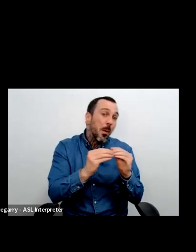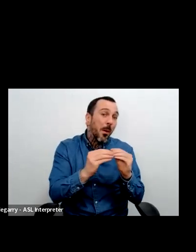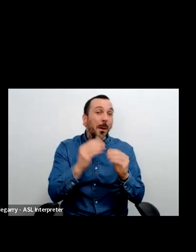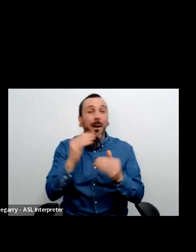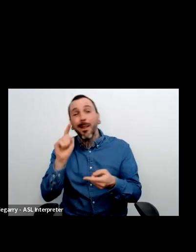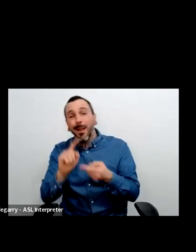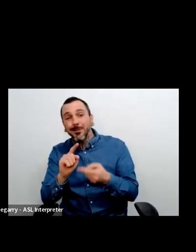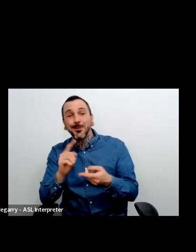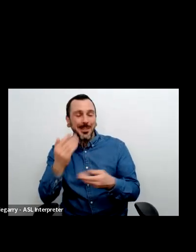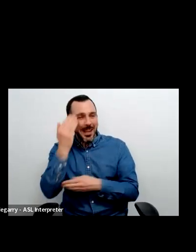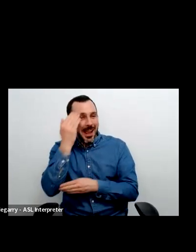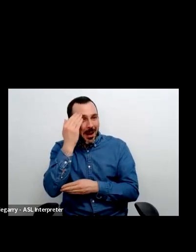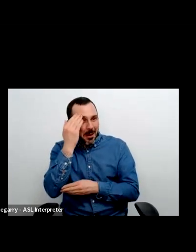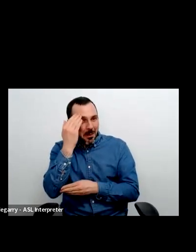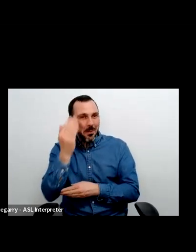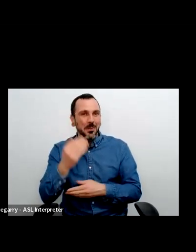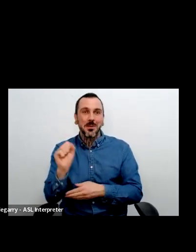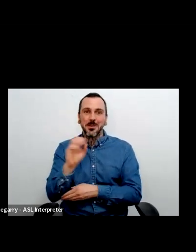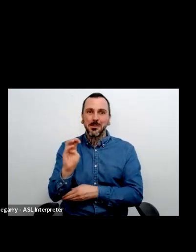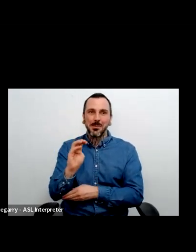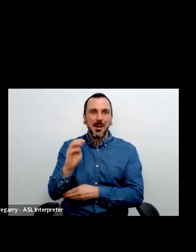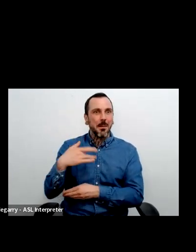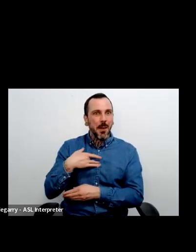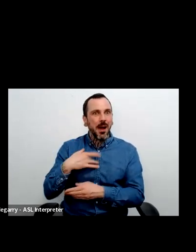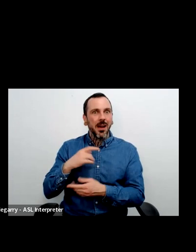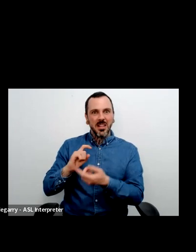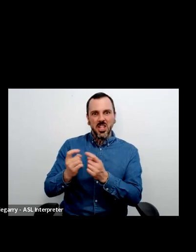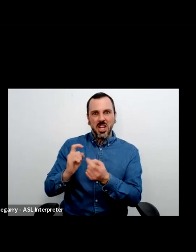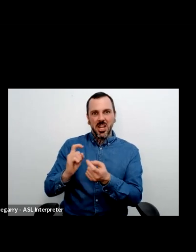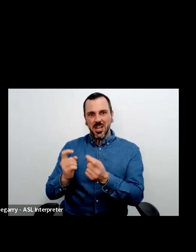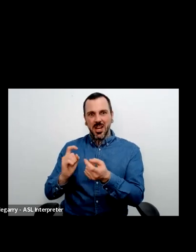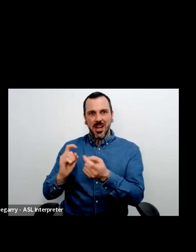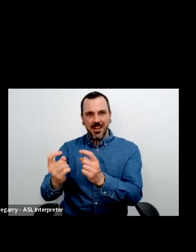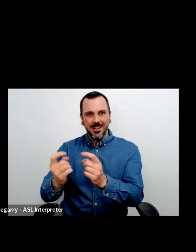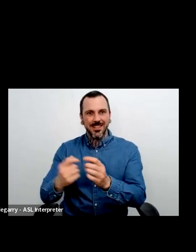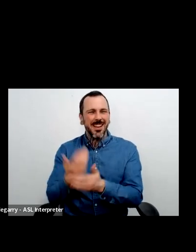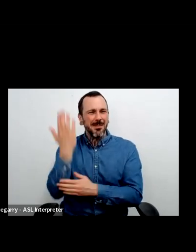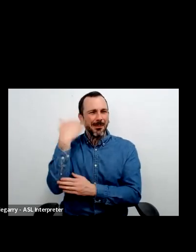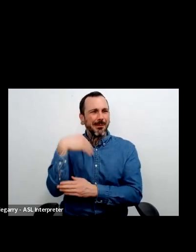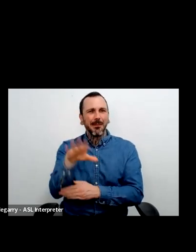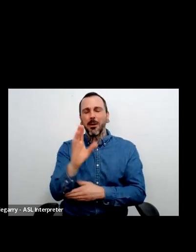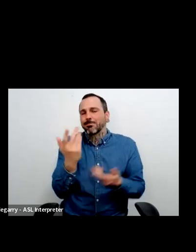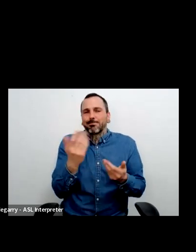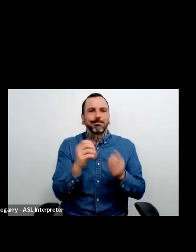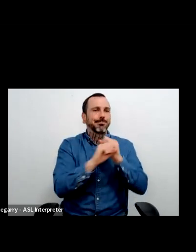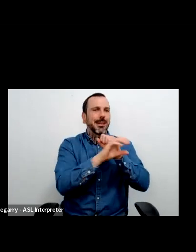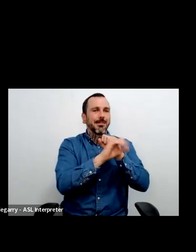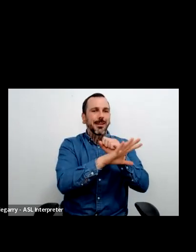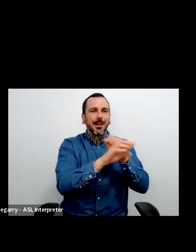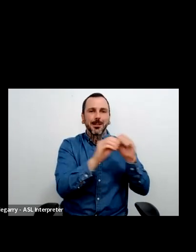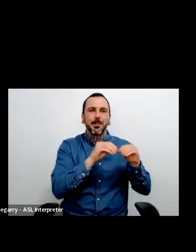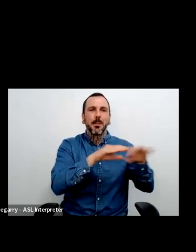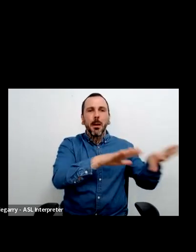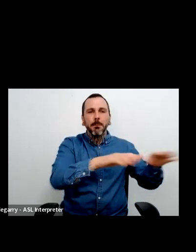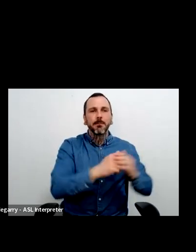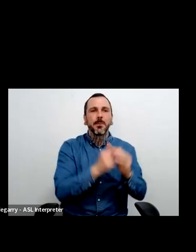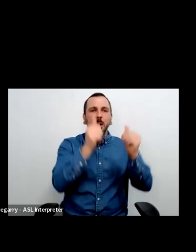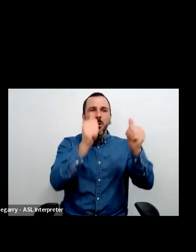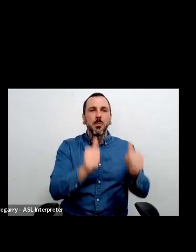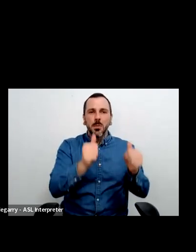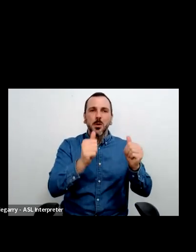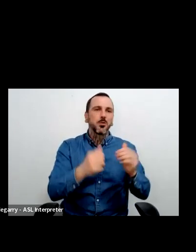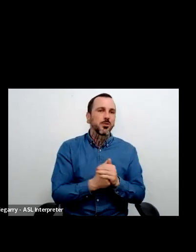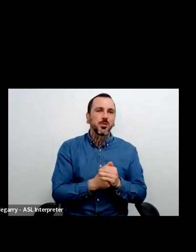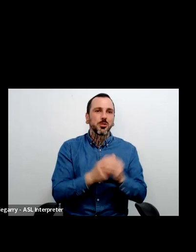constantly responding to it, as opposed to going, here's the ad for the show, here's the poster, here's the thing, we're done. It's